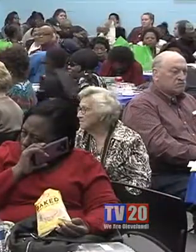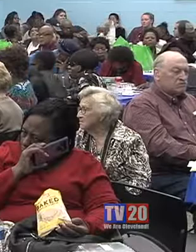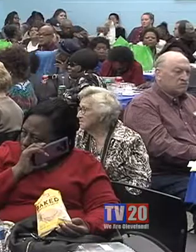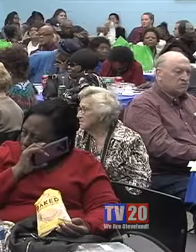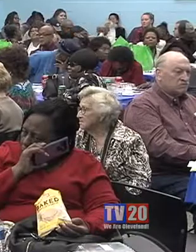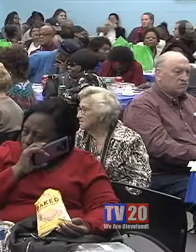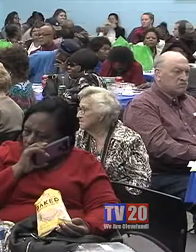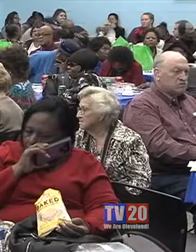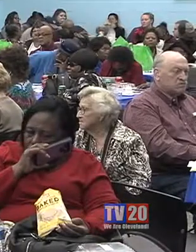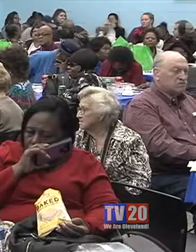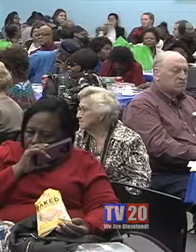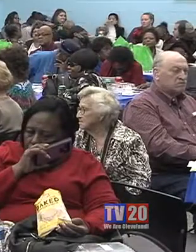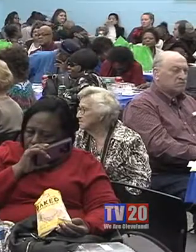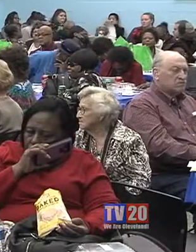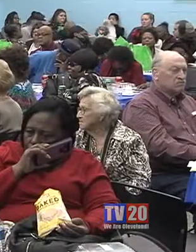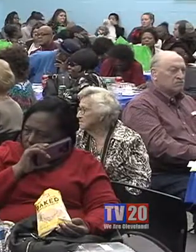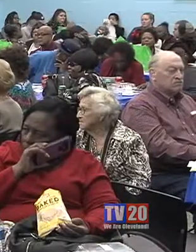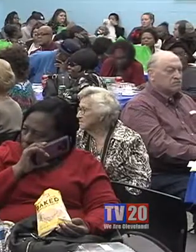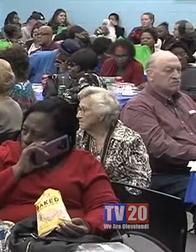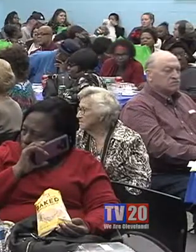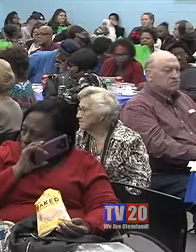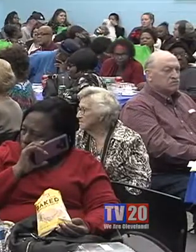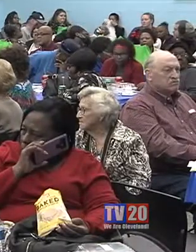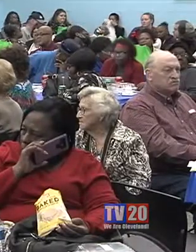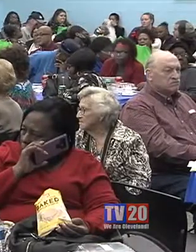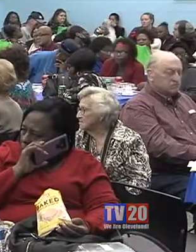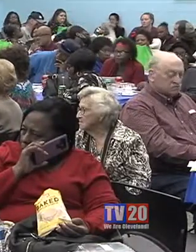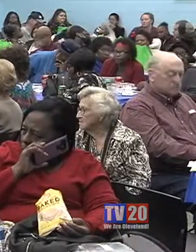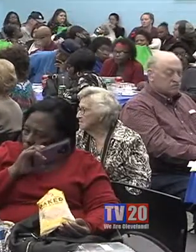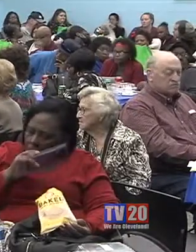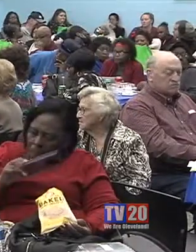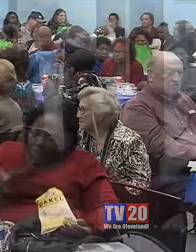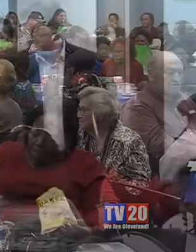is in a very unfamiliar area like this building.